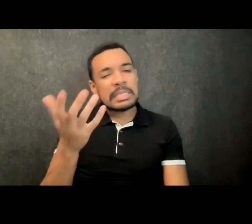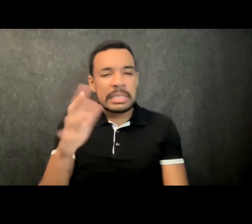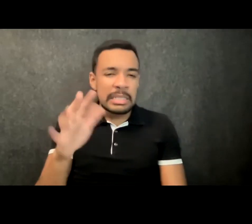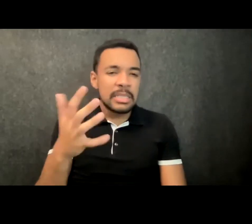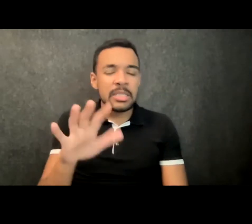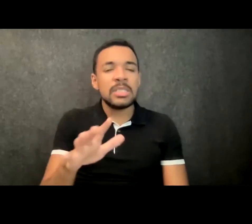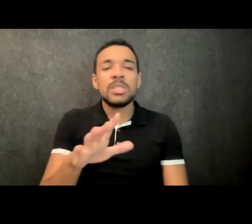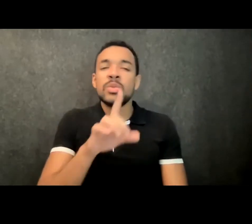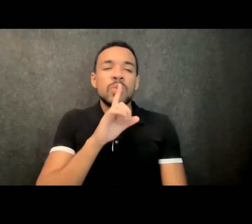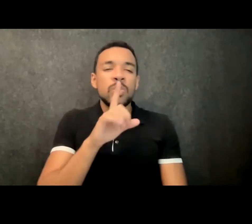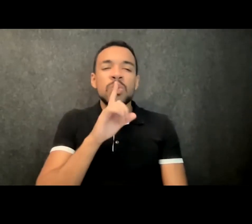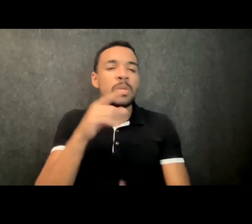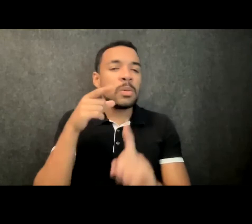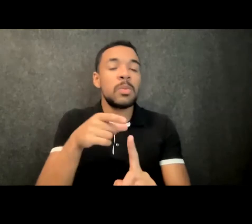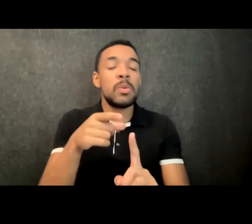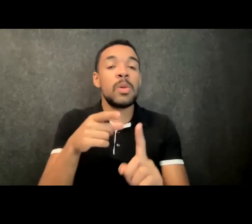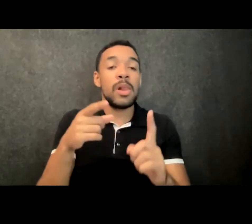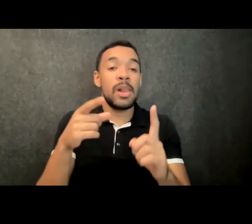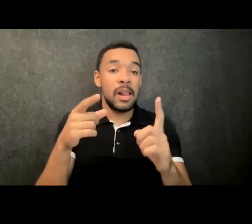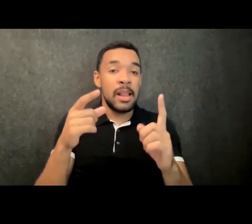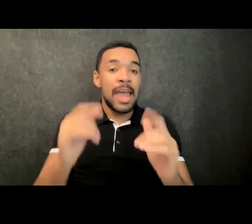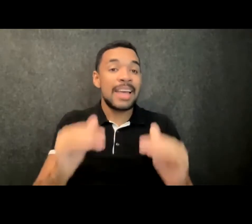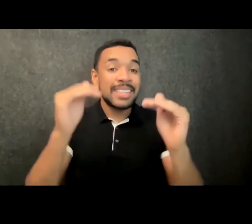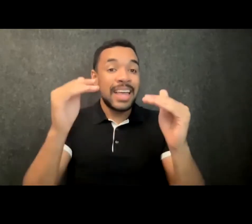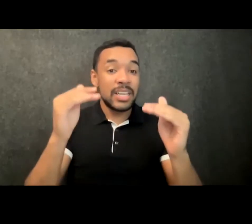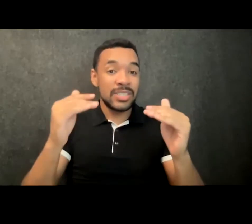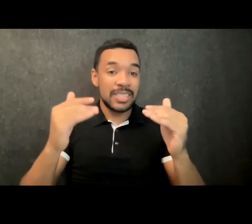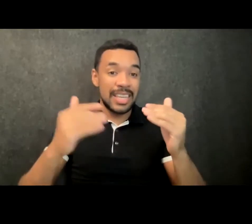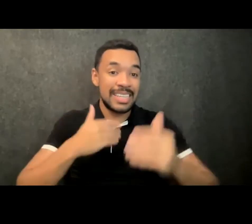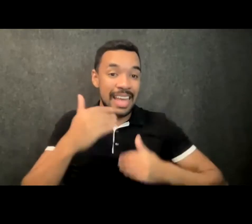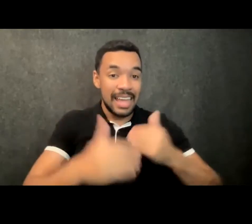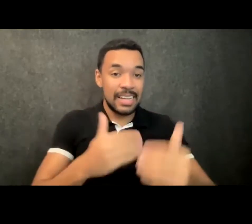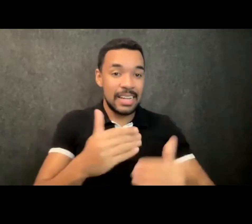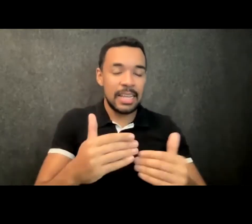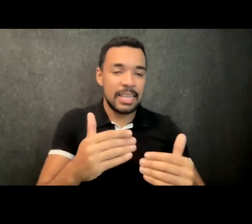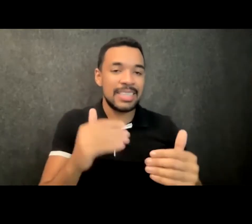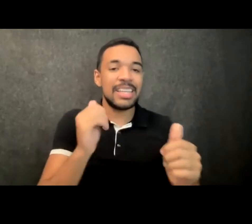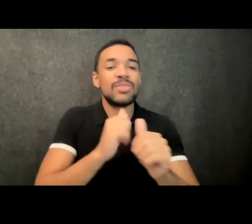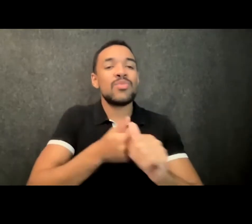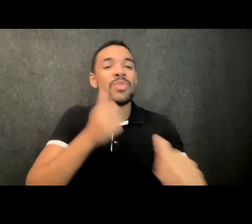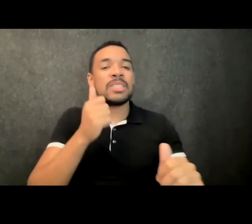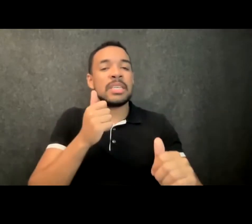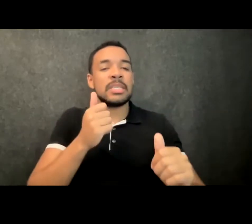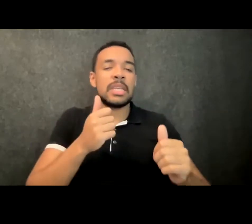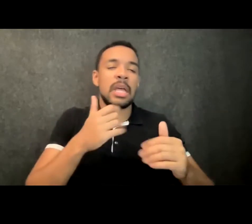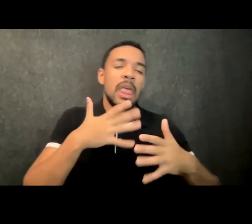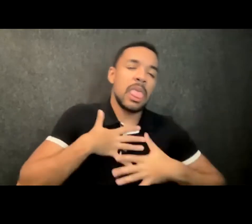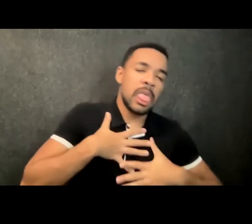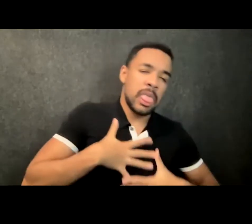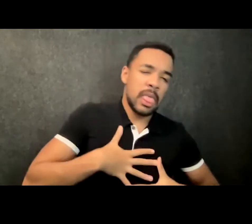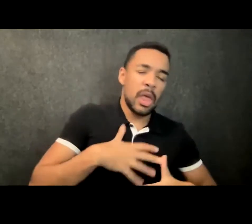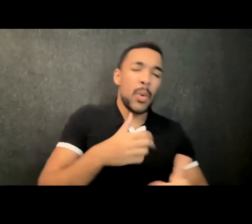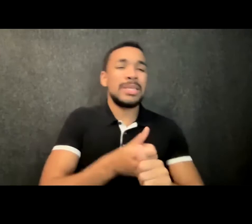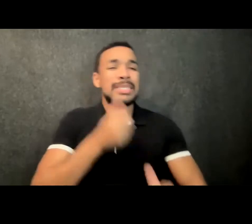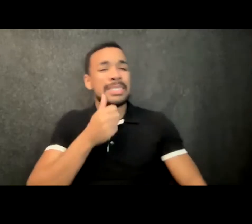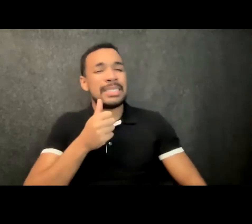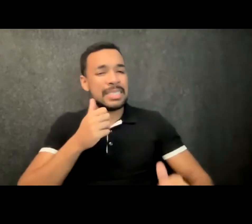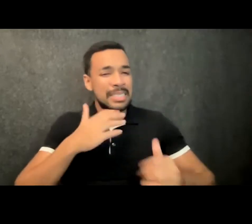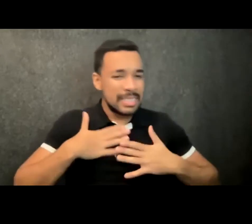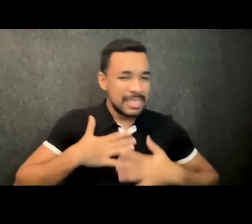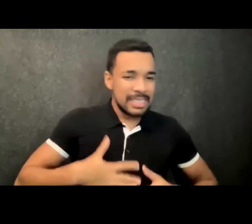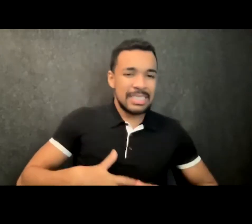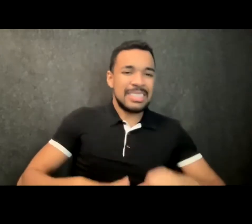we resist despair. And I think with everything that's going on, resisting despair can look a lot of different ways.